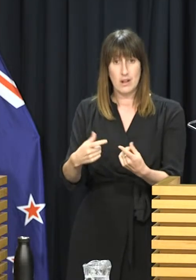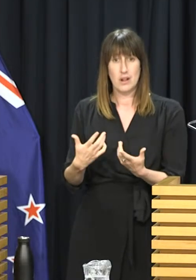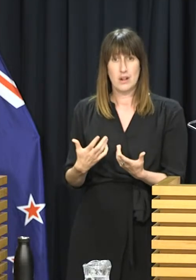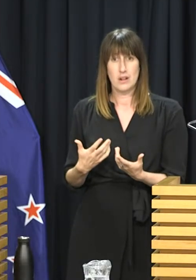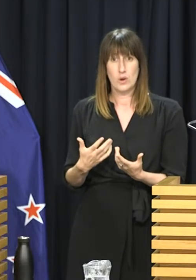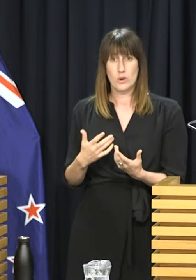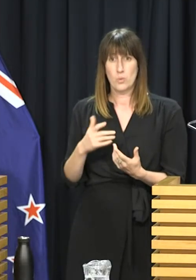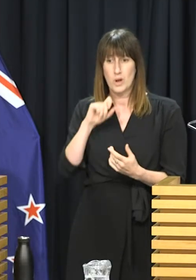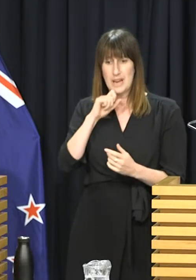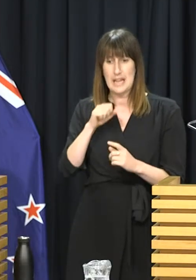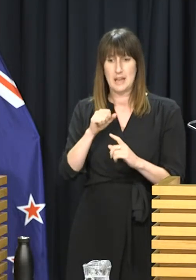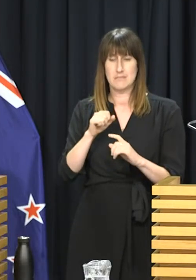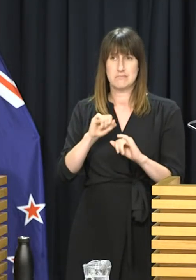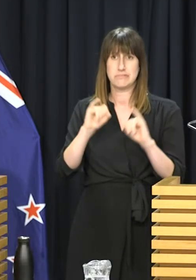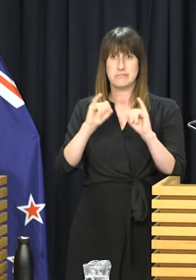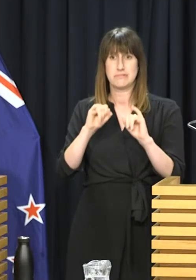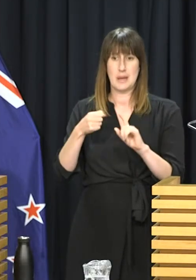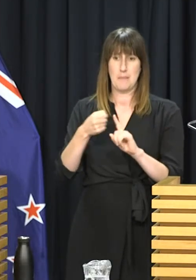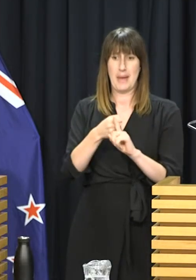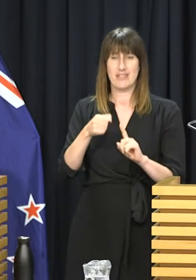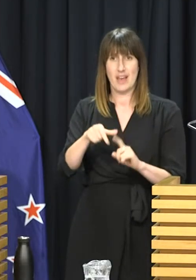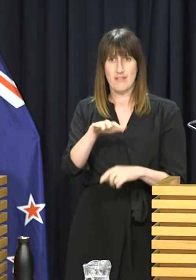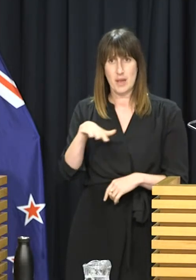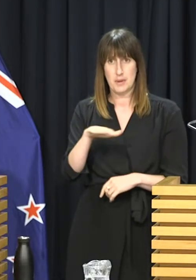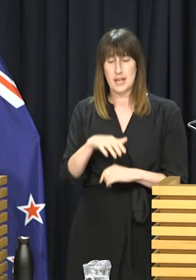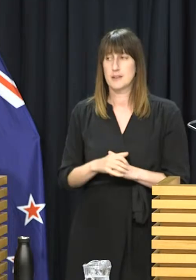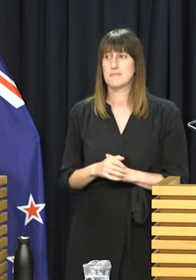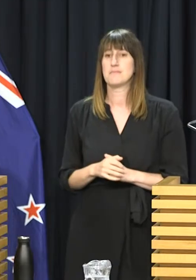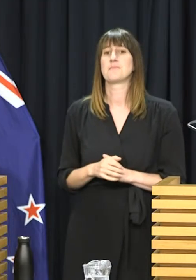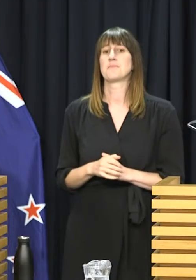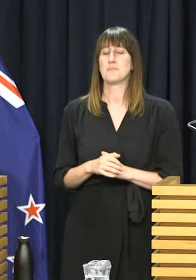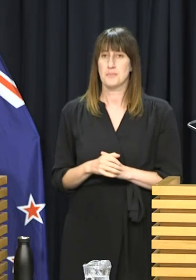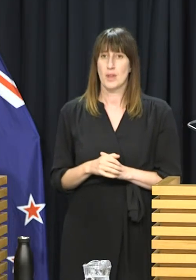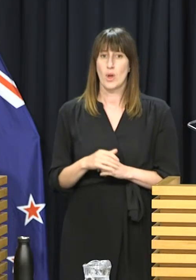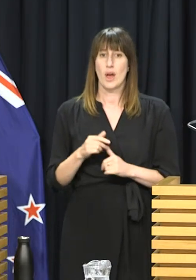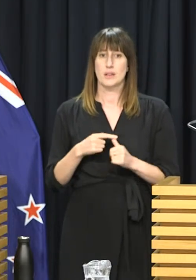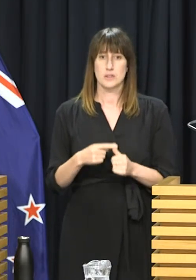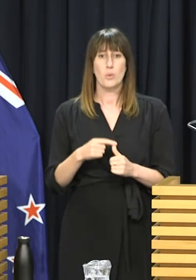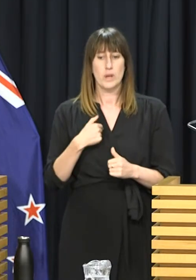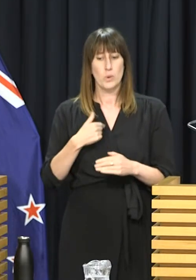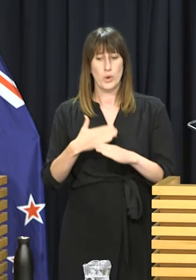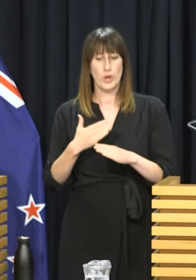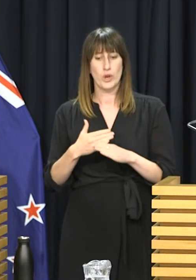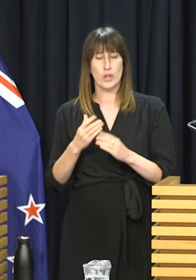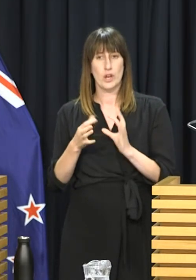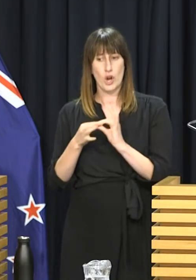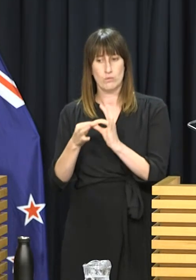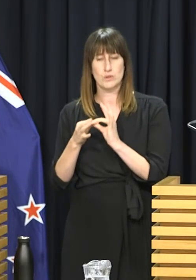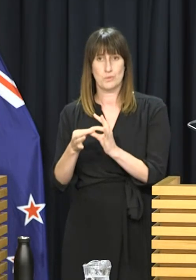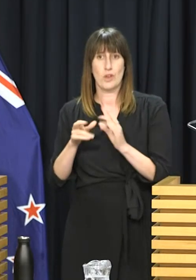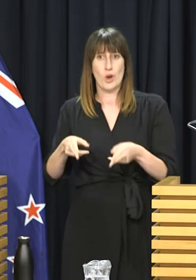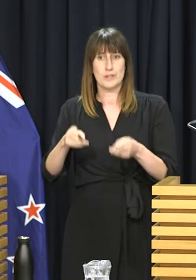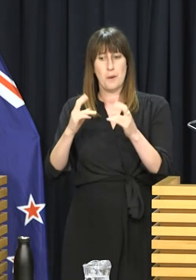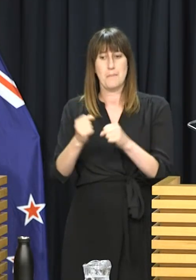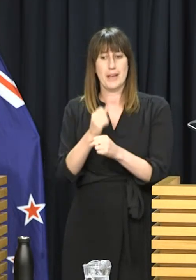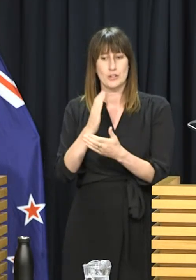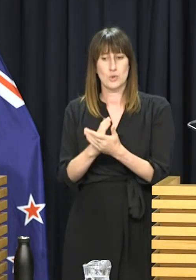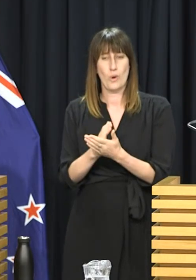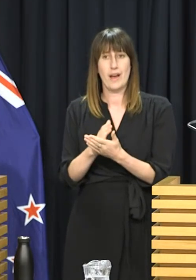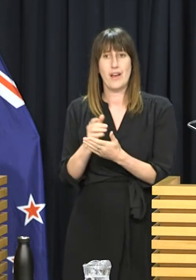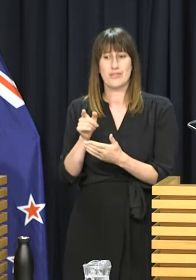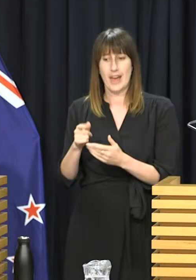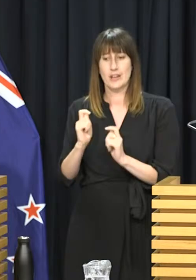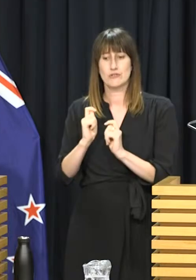for the family? Look, we work very closely with these hotels to make sure that they are treating their staff well. That's part of MB's